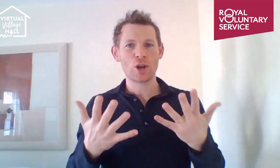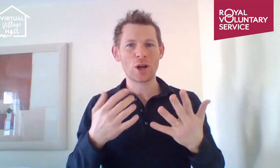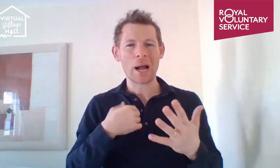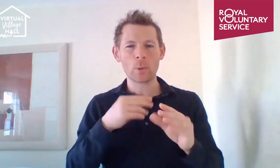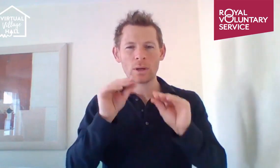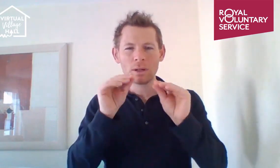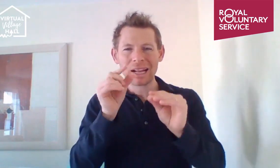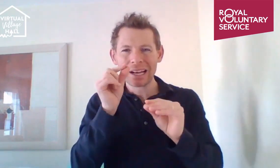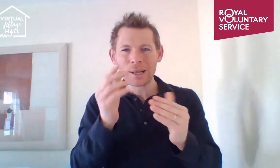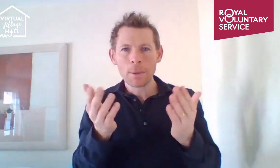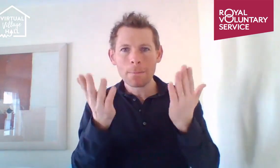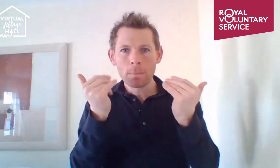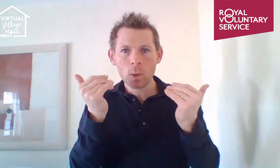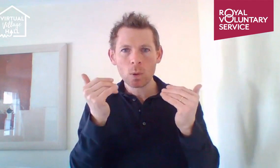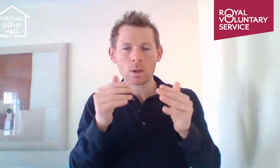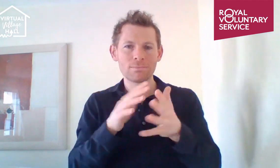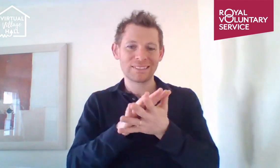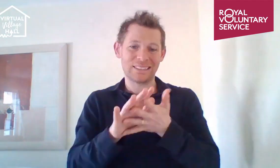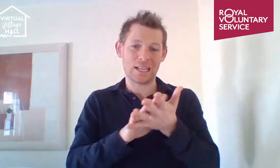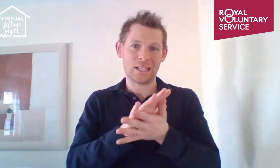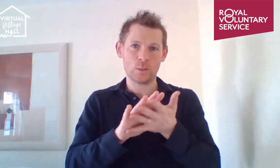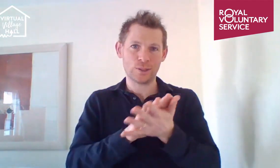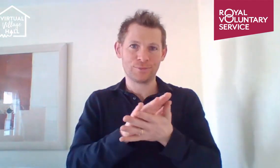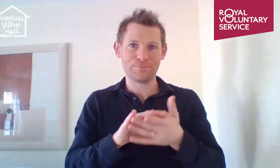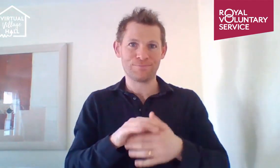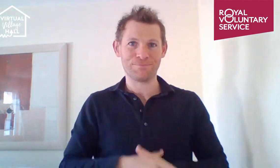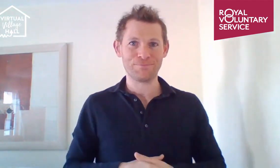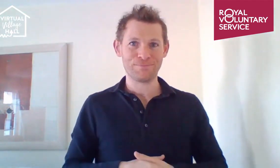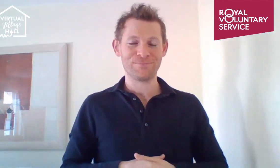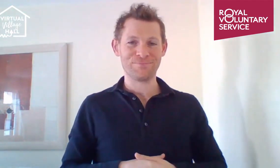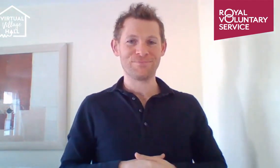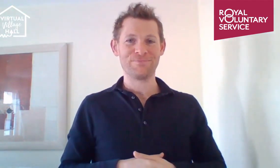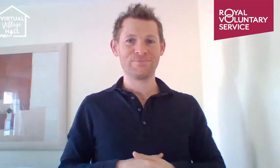Okay, so now I'd like to teach you some more sign language.